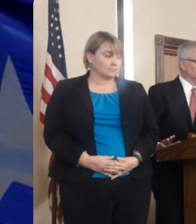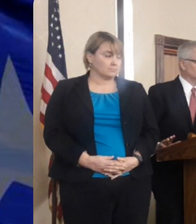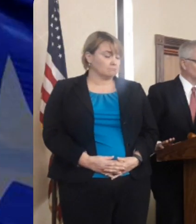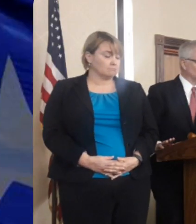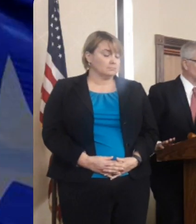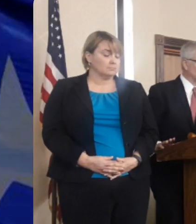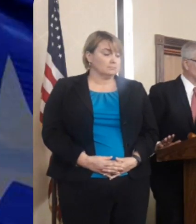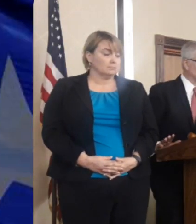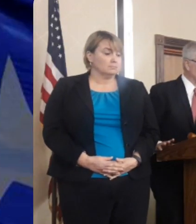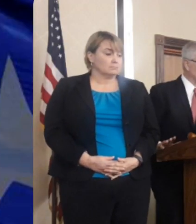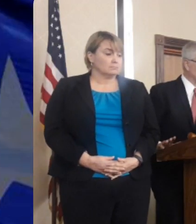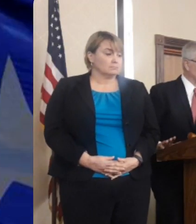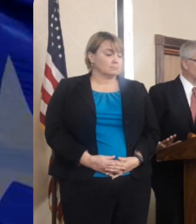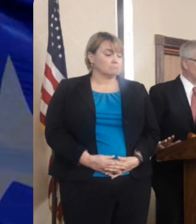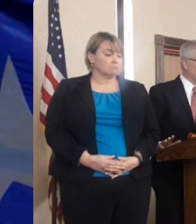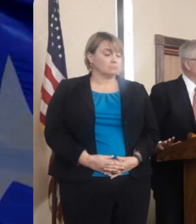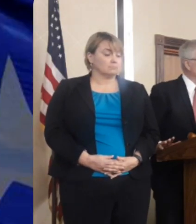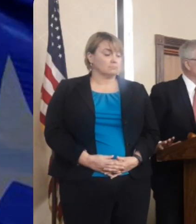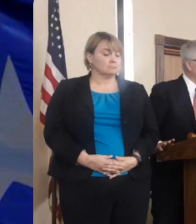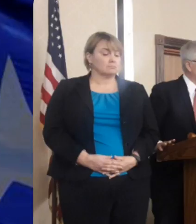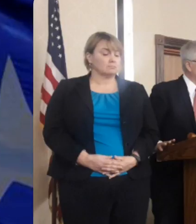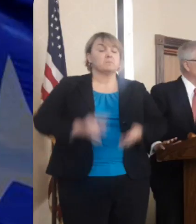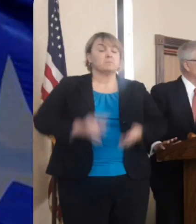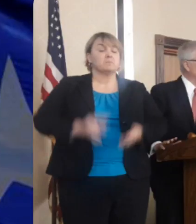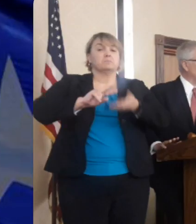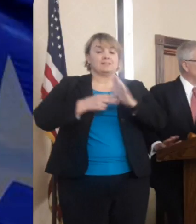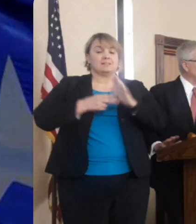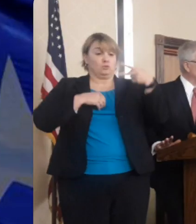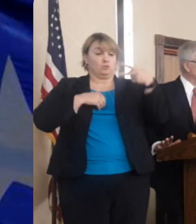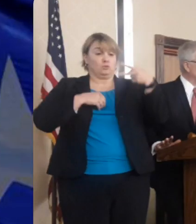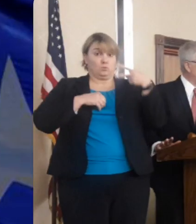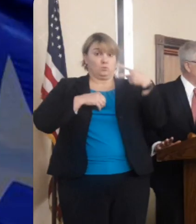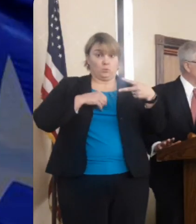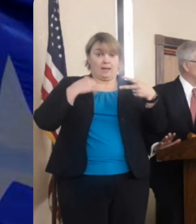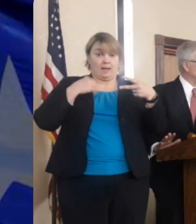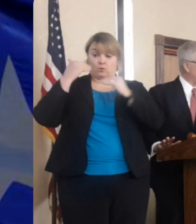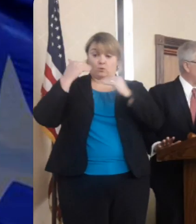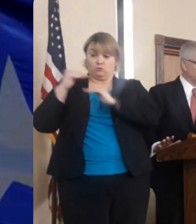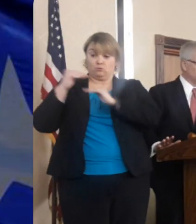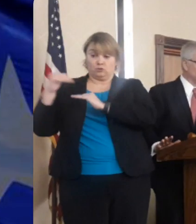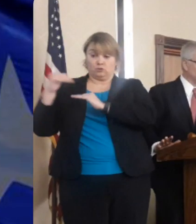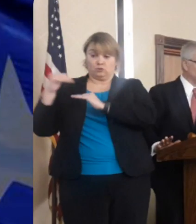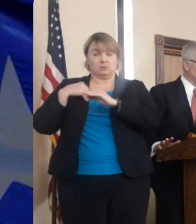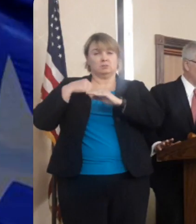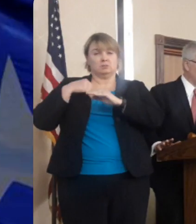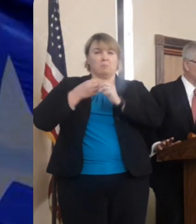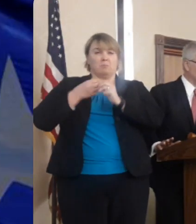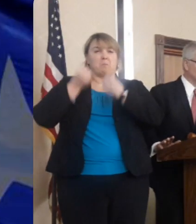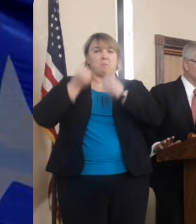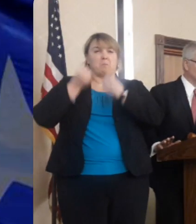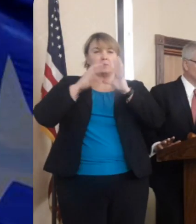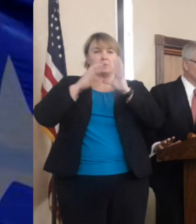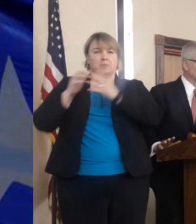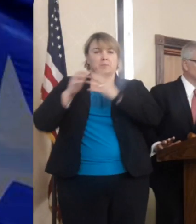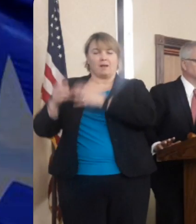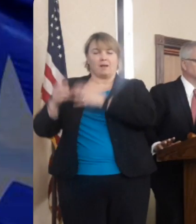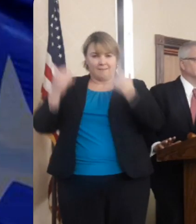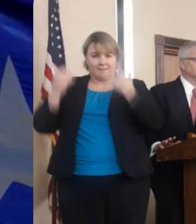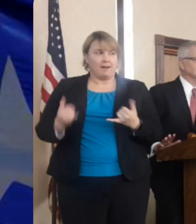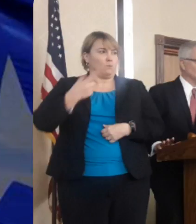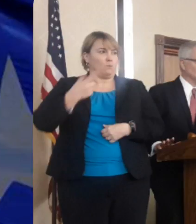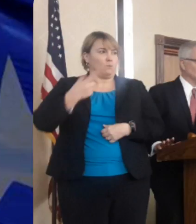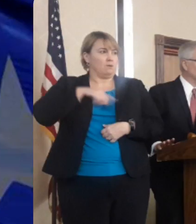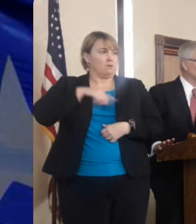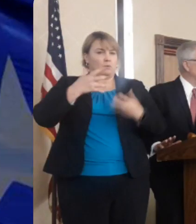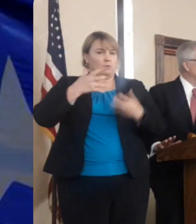reduce the restrictions in item 2 from multiple classes to only registered lobbyists.